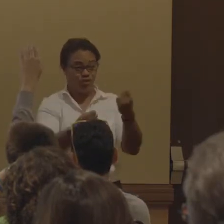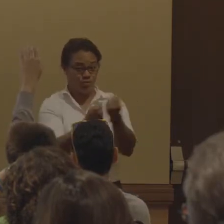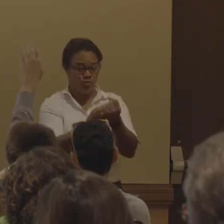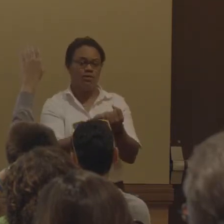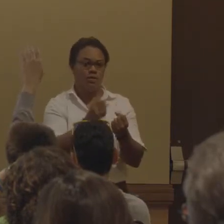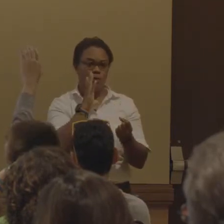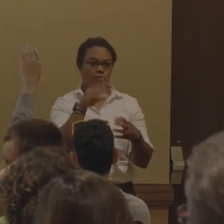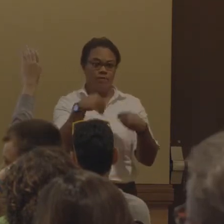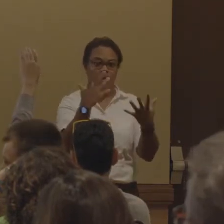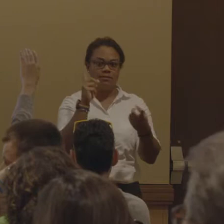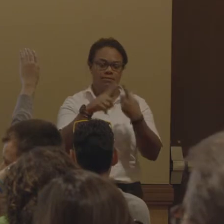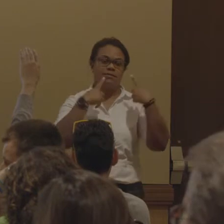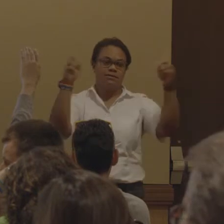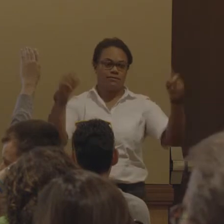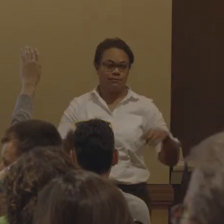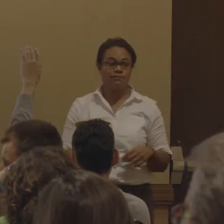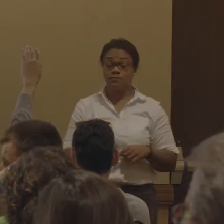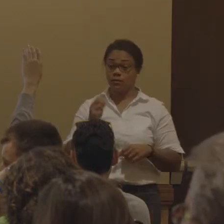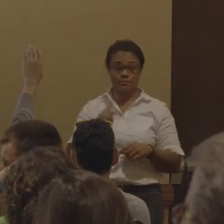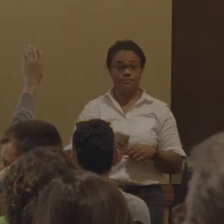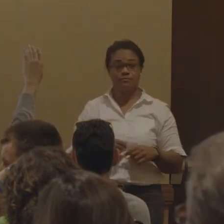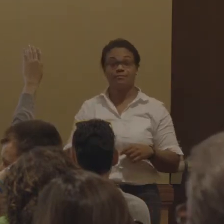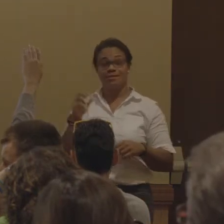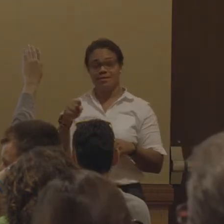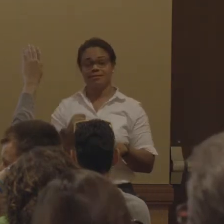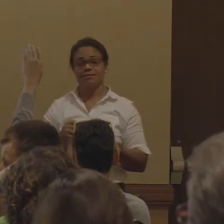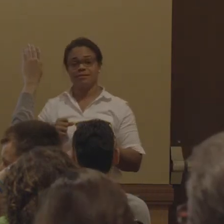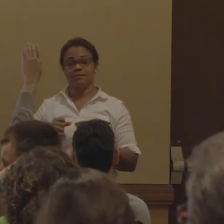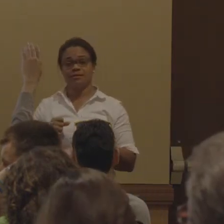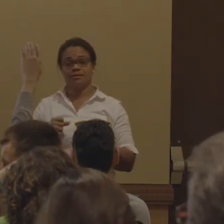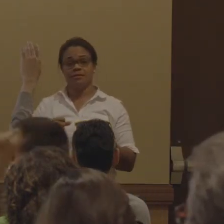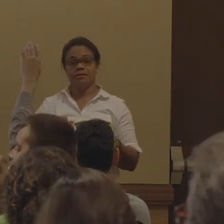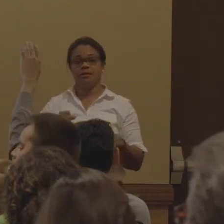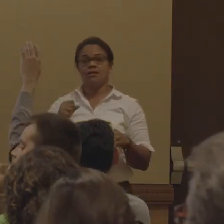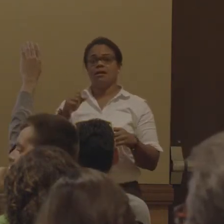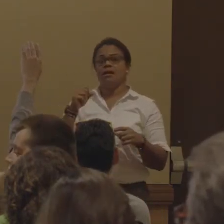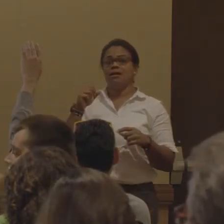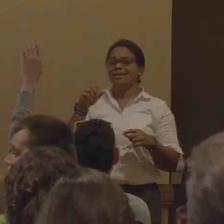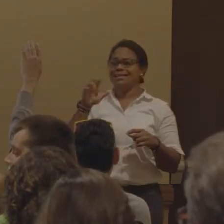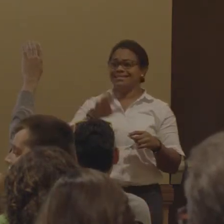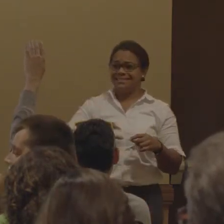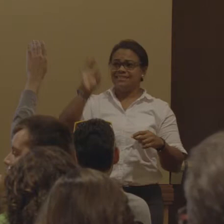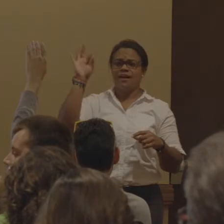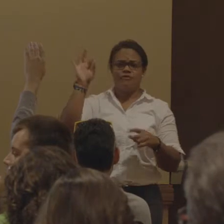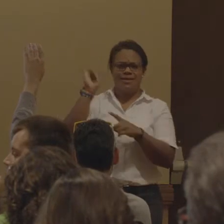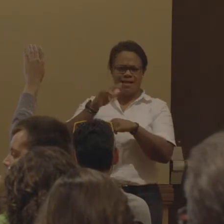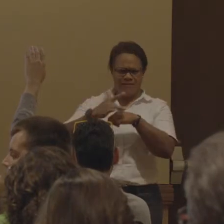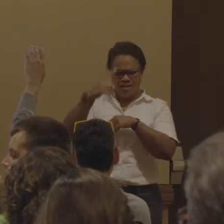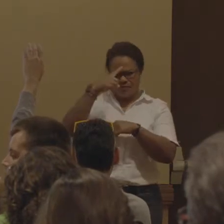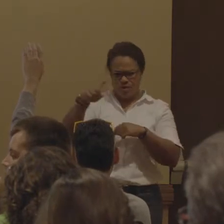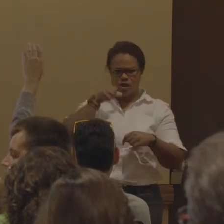successful. Okay? Yes, You're talking about discovery under the youth part. Is discovery available for